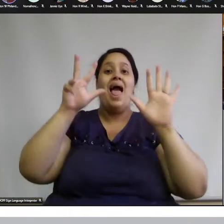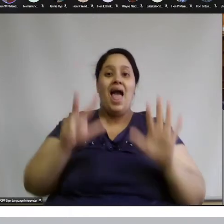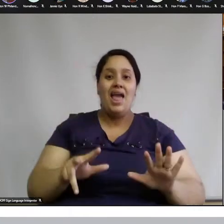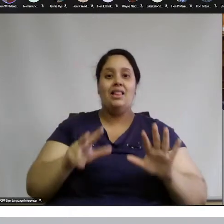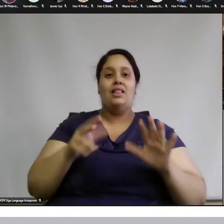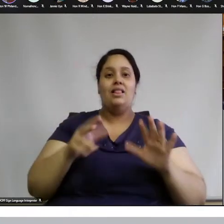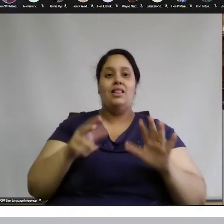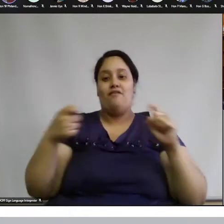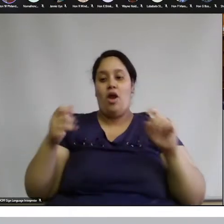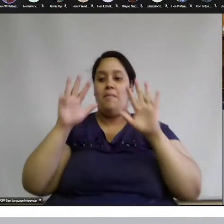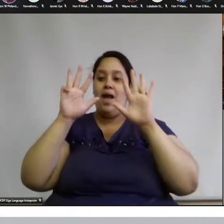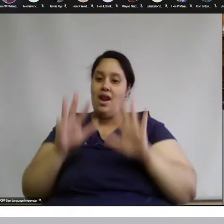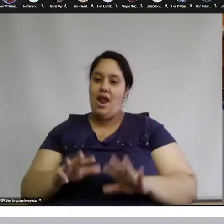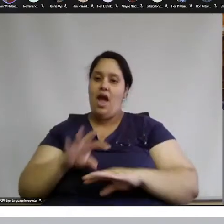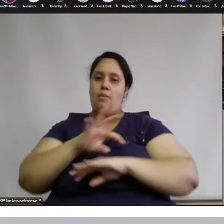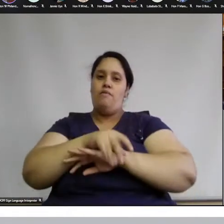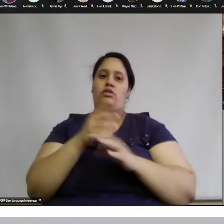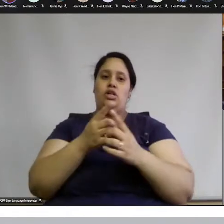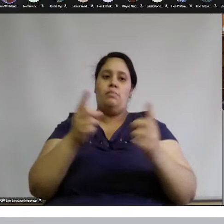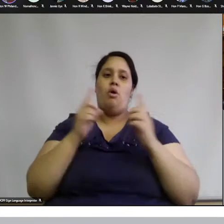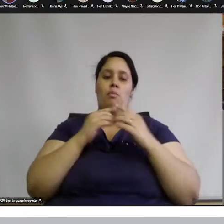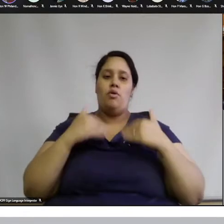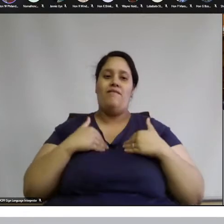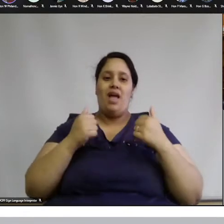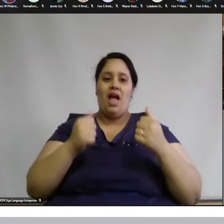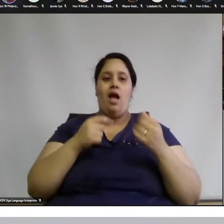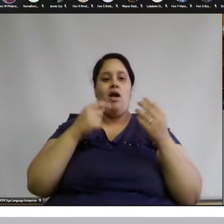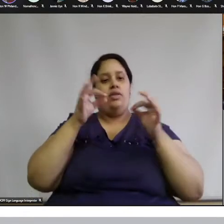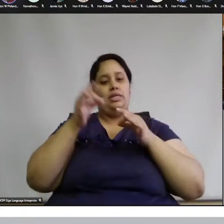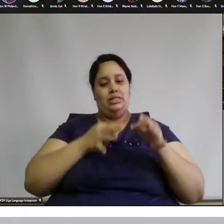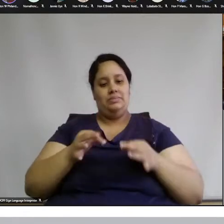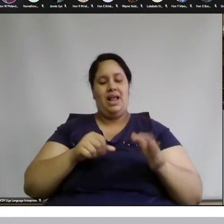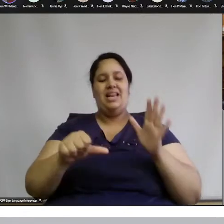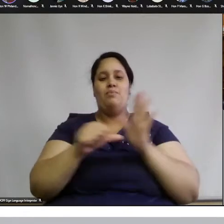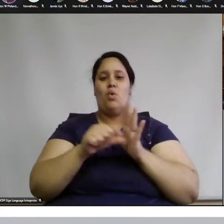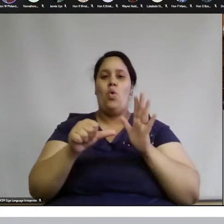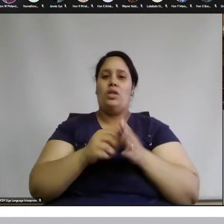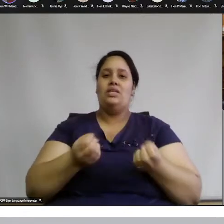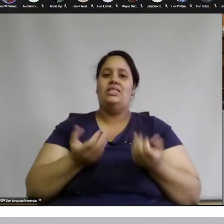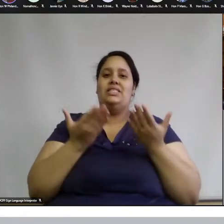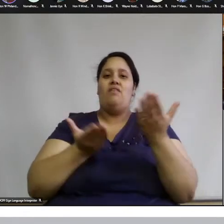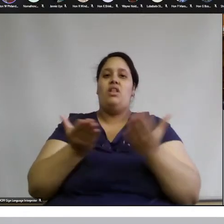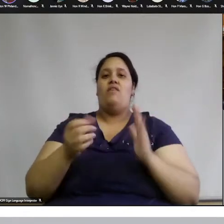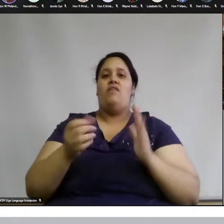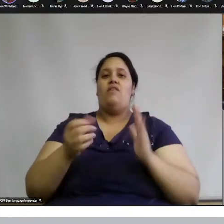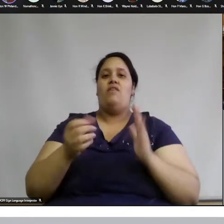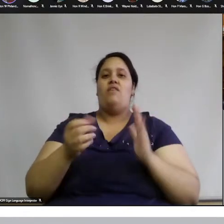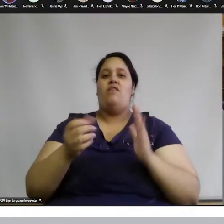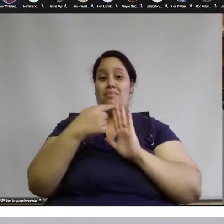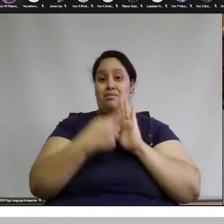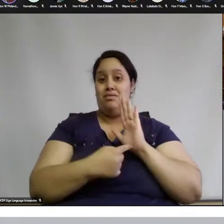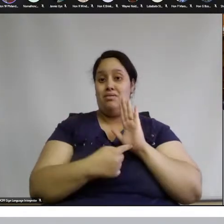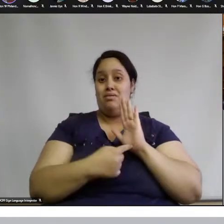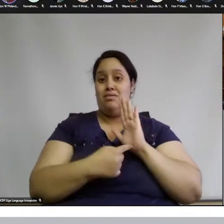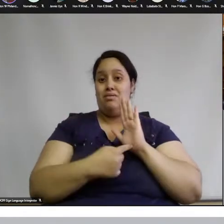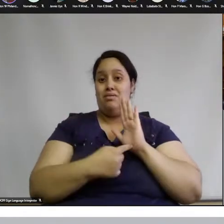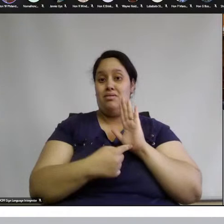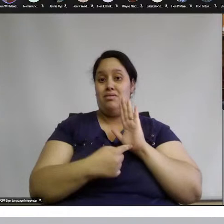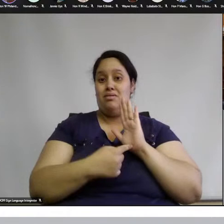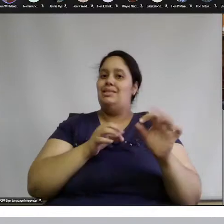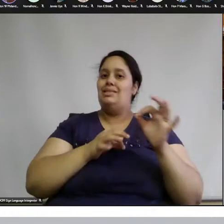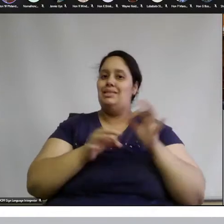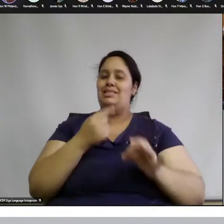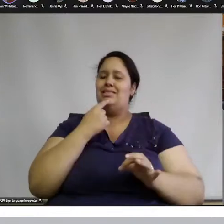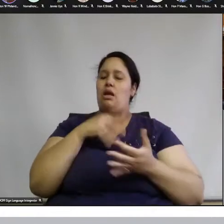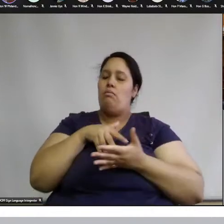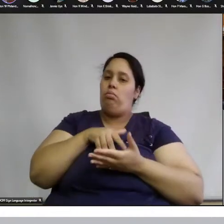provincial departments of health, he details issues on key service delivery programs, which reporters describe as